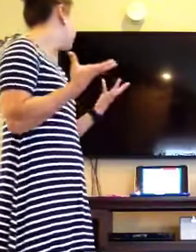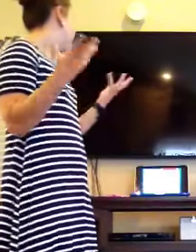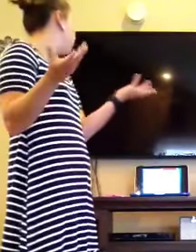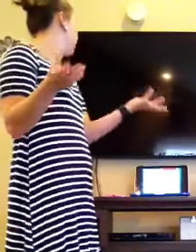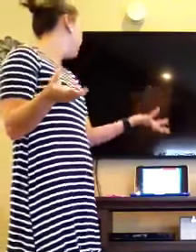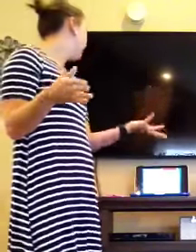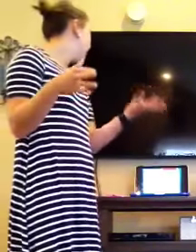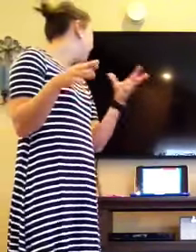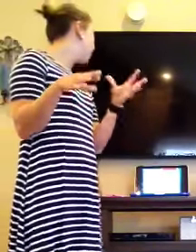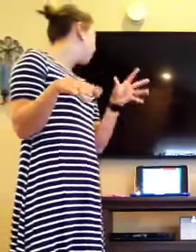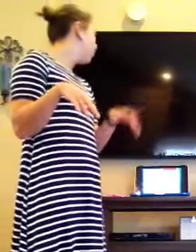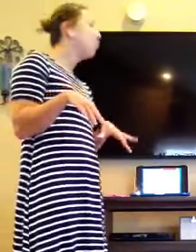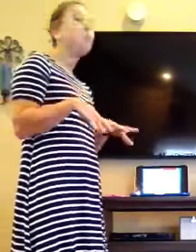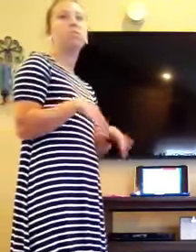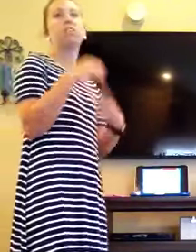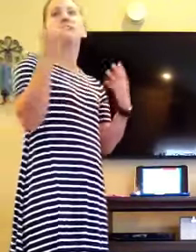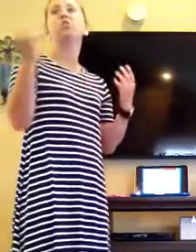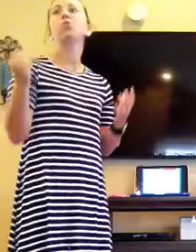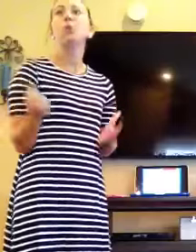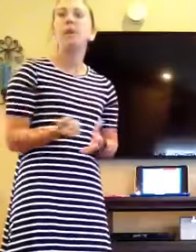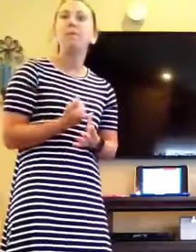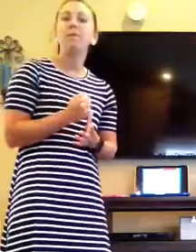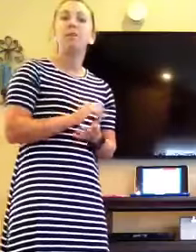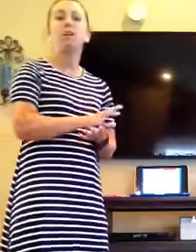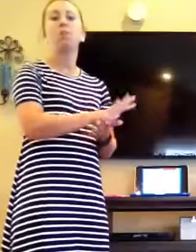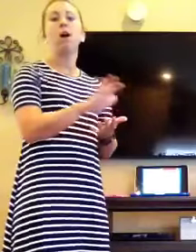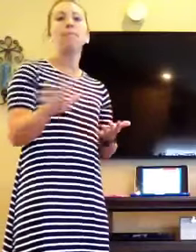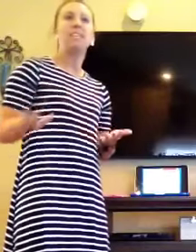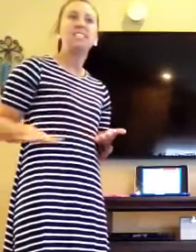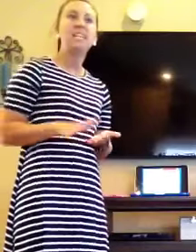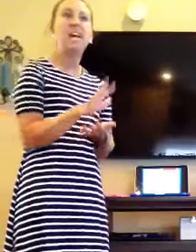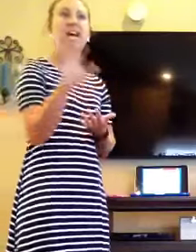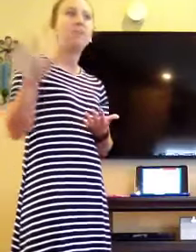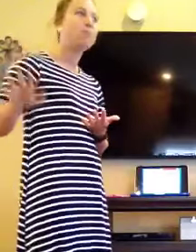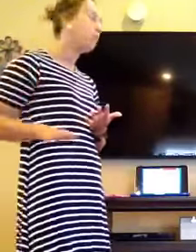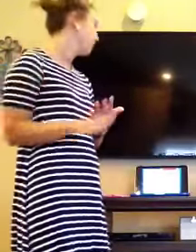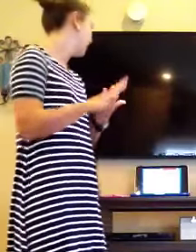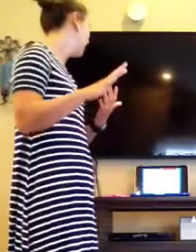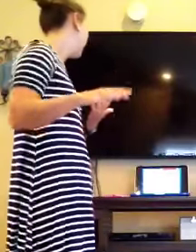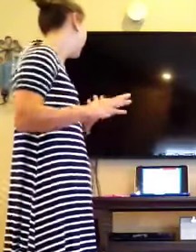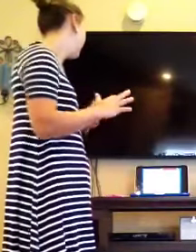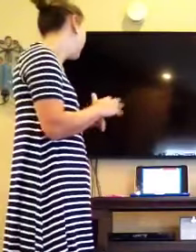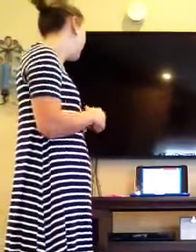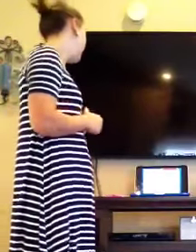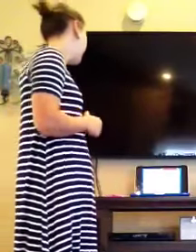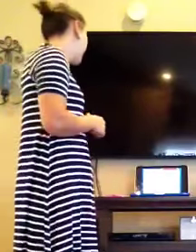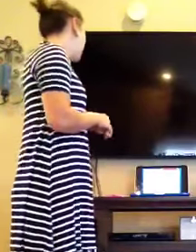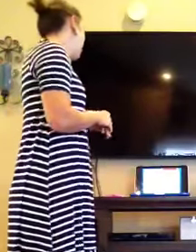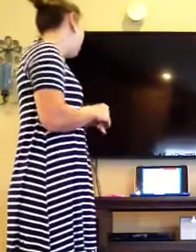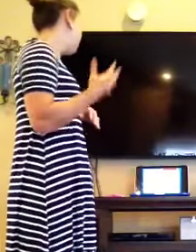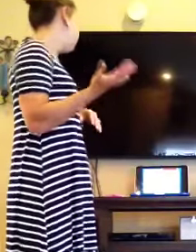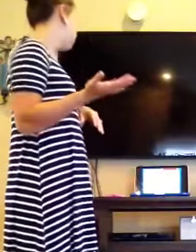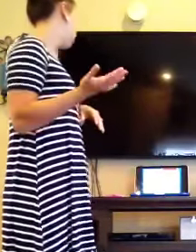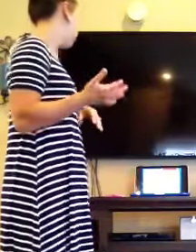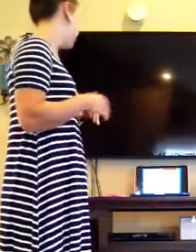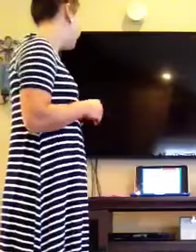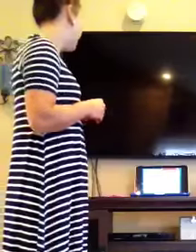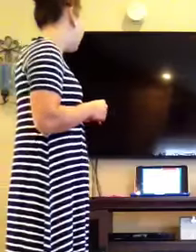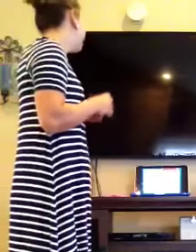if you complete classroom chores like sweeping, wiping tables at the end of the day, right before school lets out,